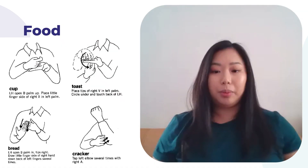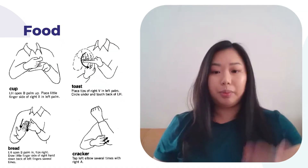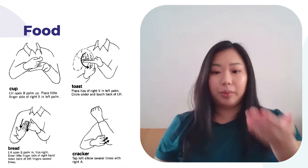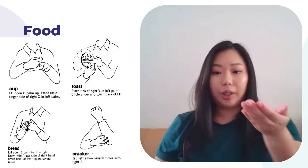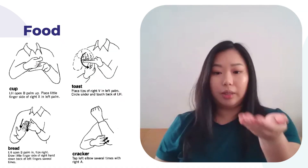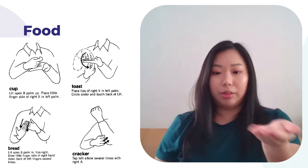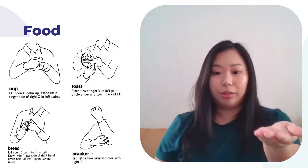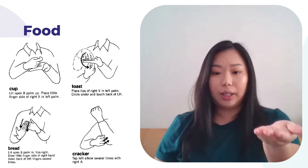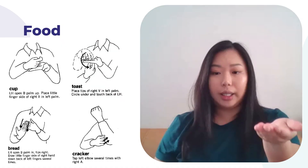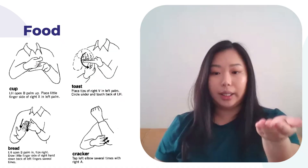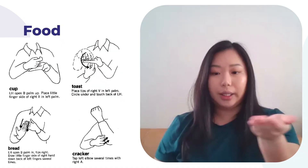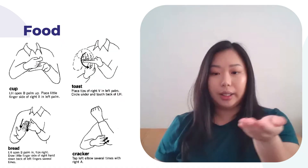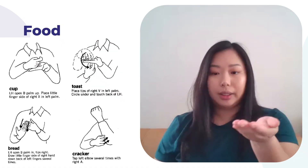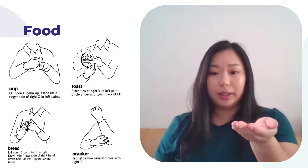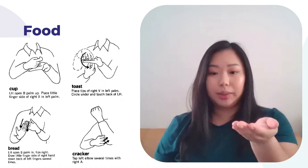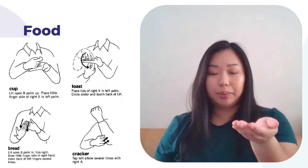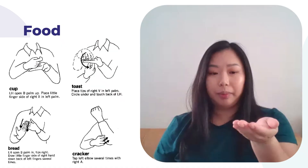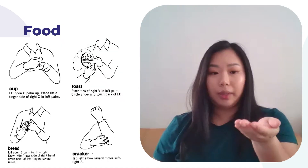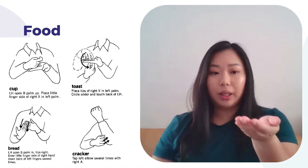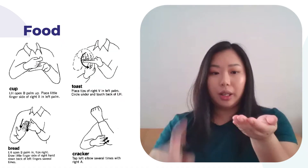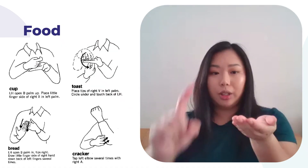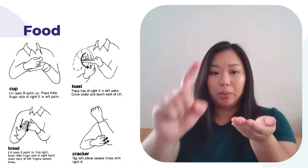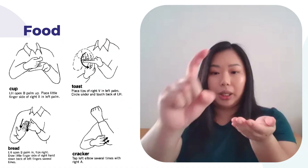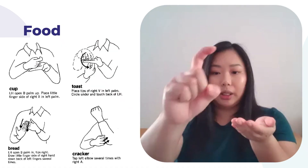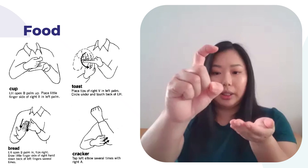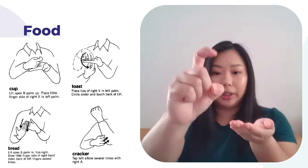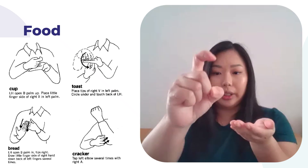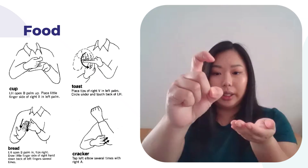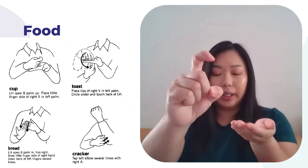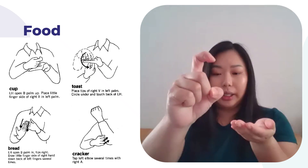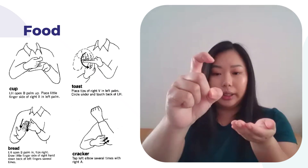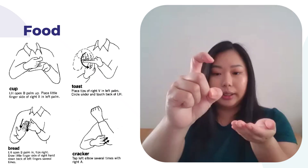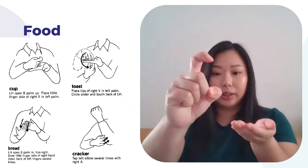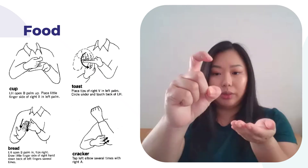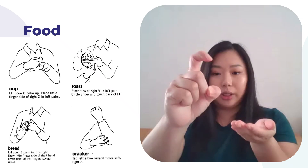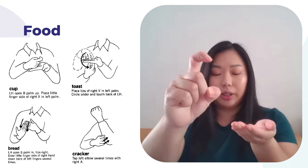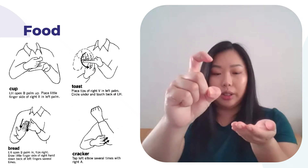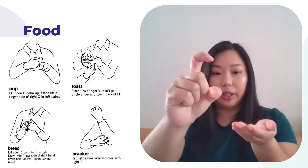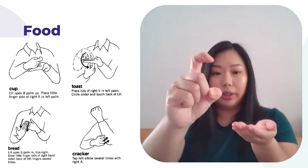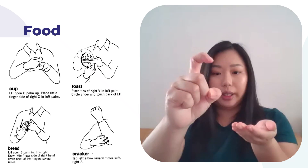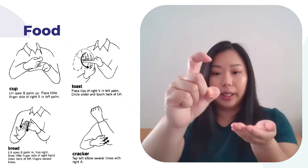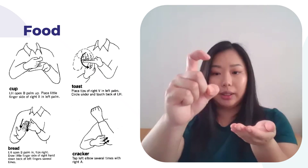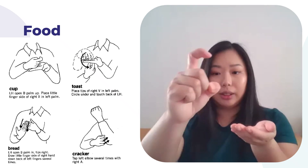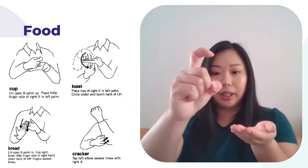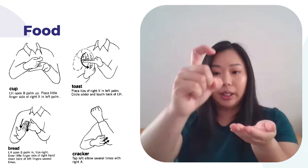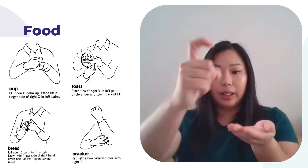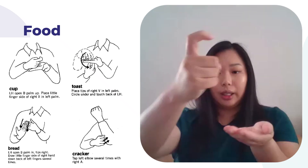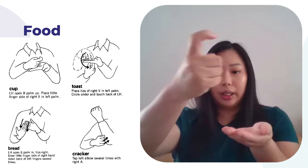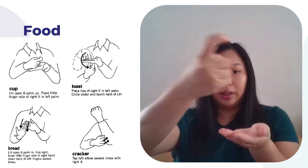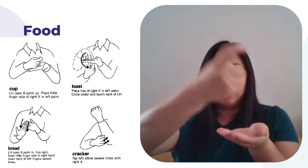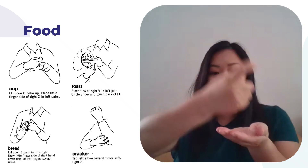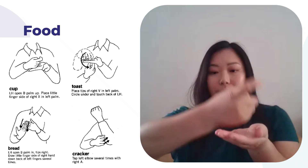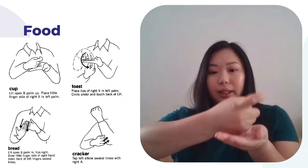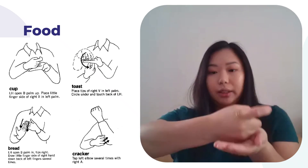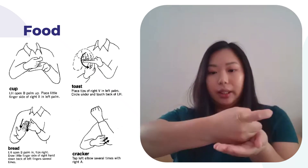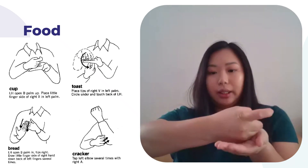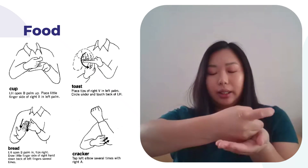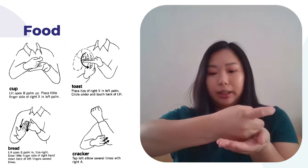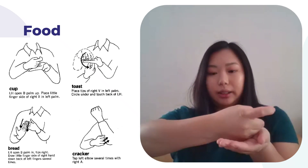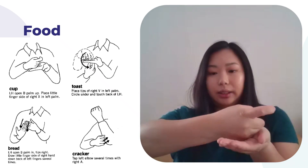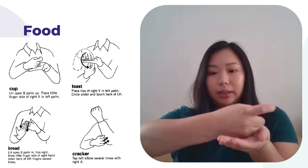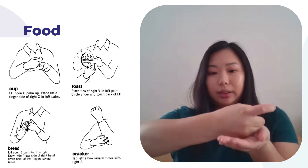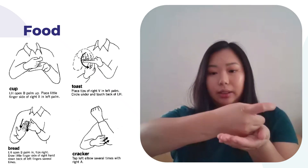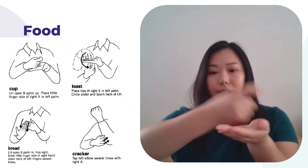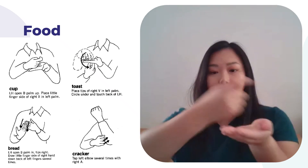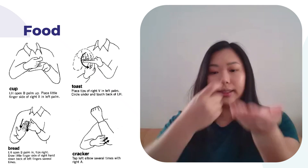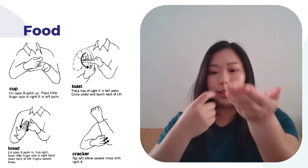Cup, you have a flat hand, and you make the letter X with your other hand, and you place it down like